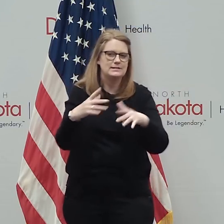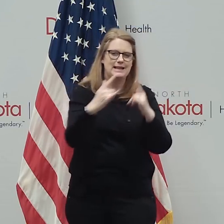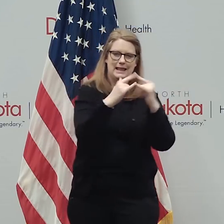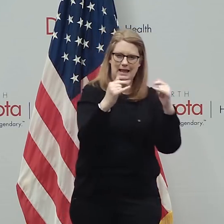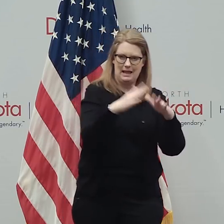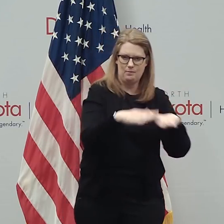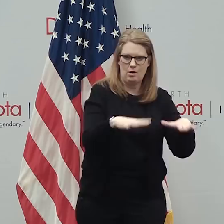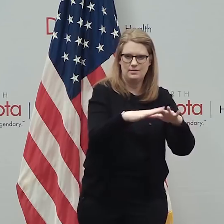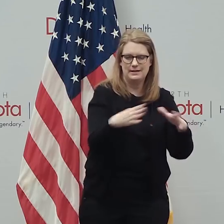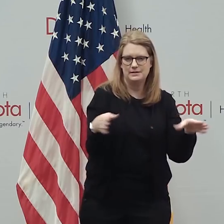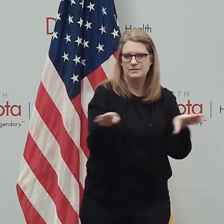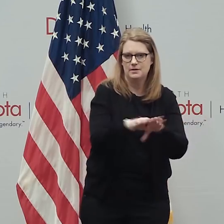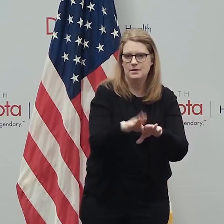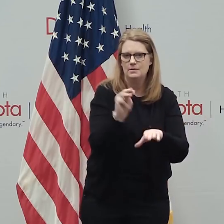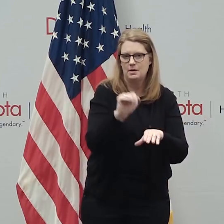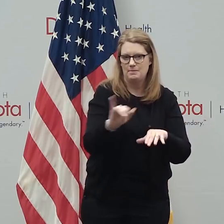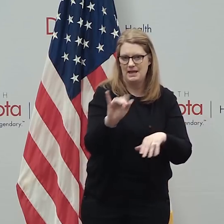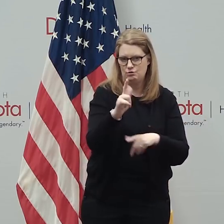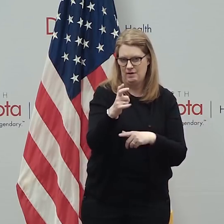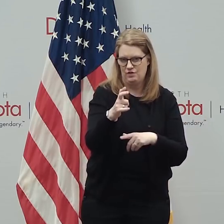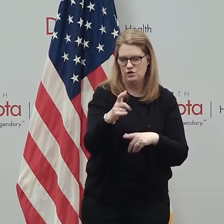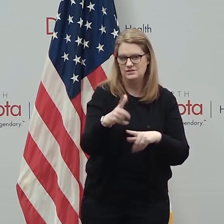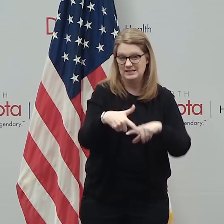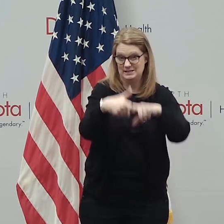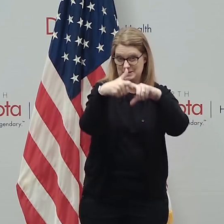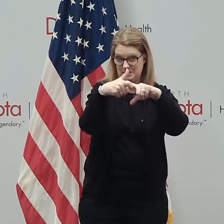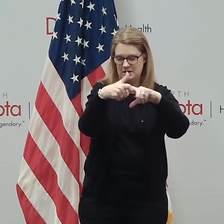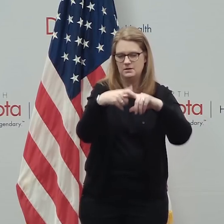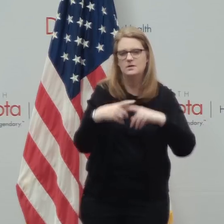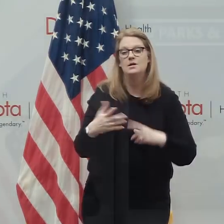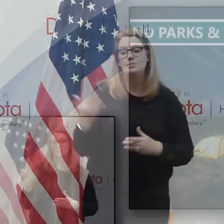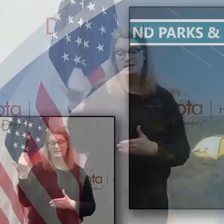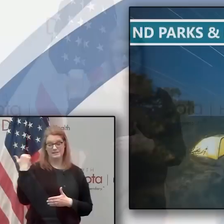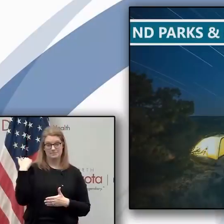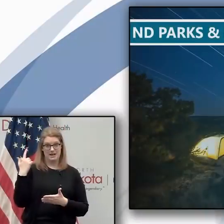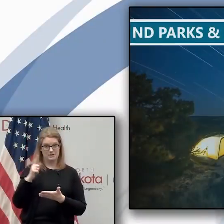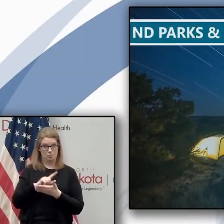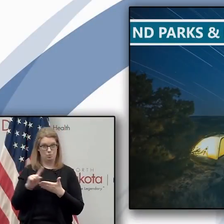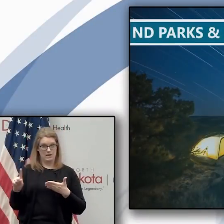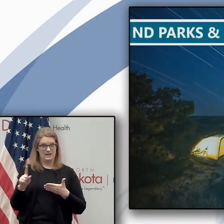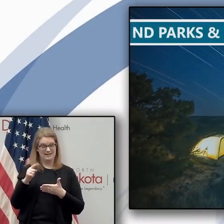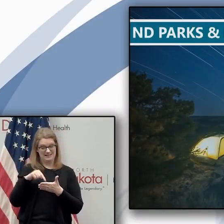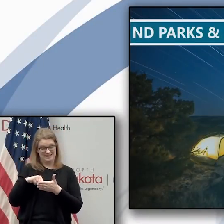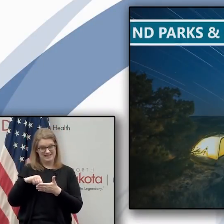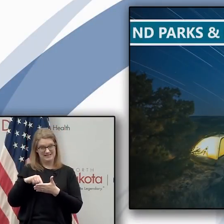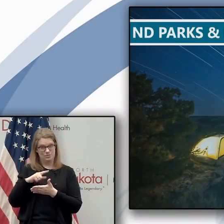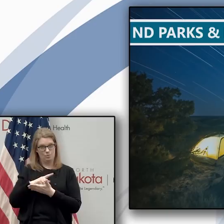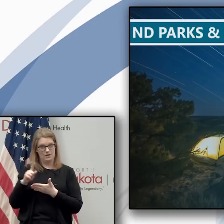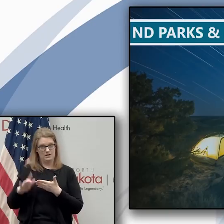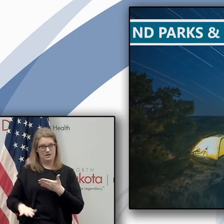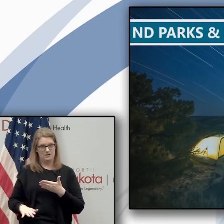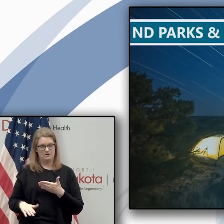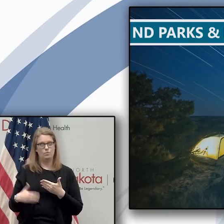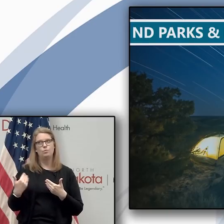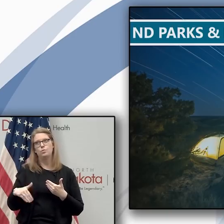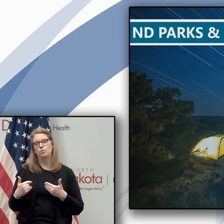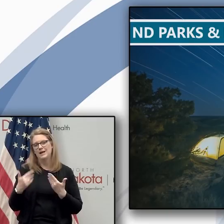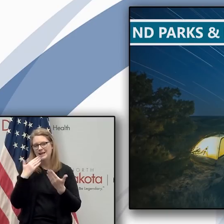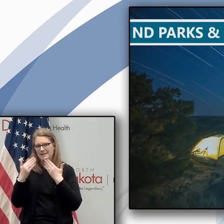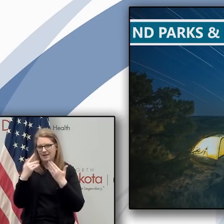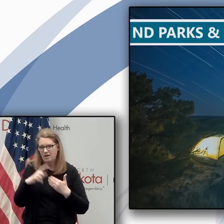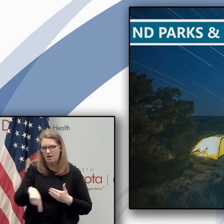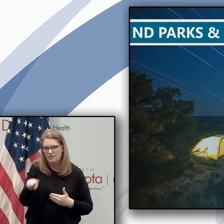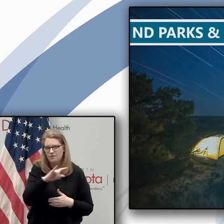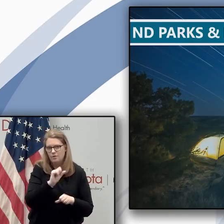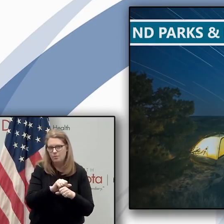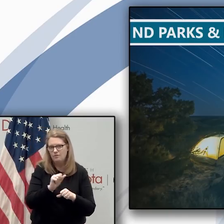21st. Thanks to a great effort over this past week and over this weekend, I want to thank everybody who works for North Dakota Parks and